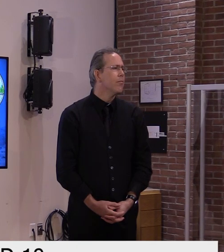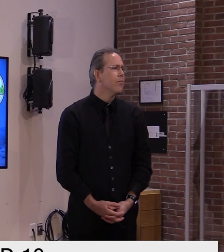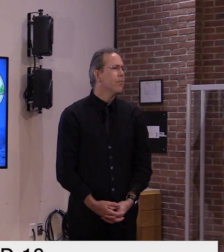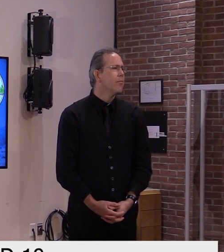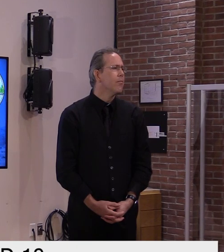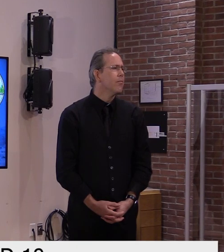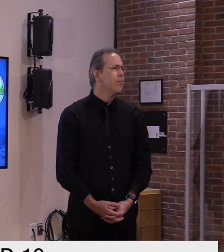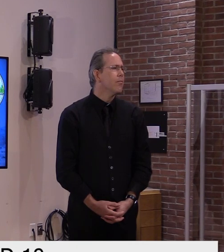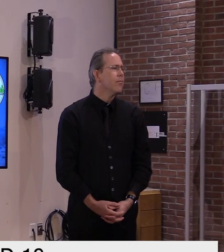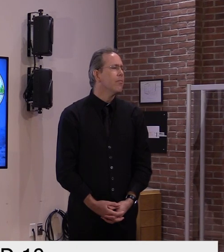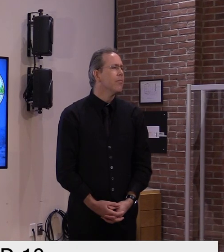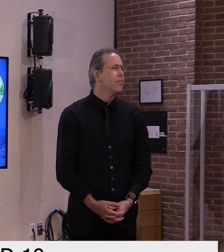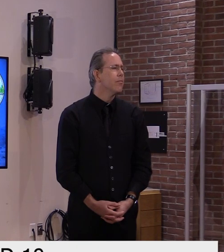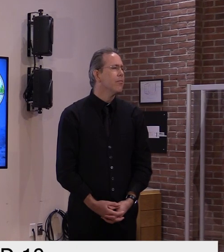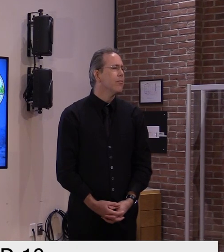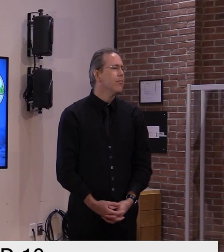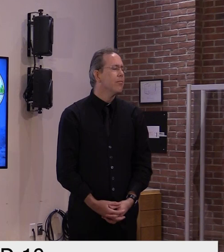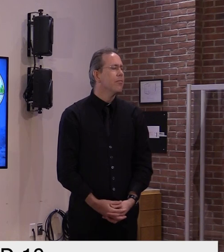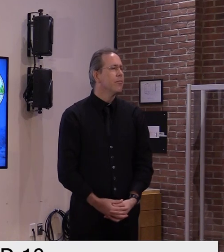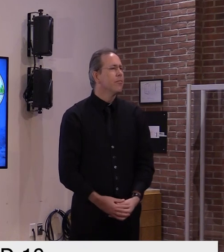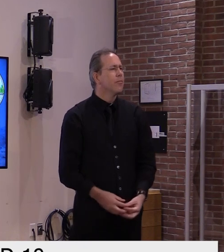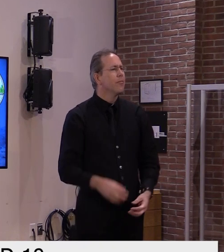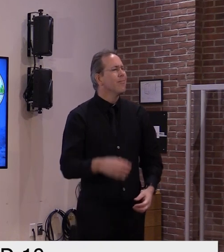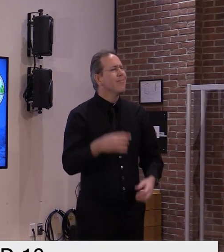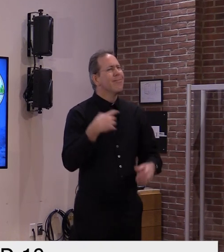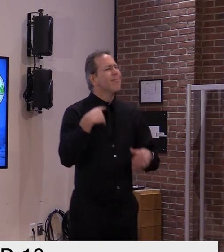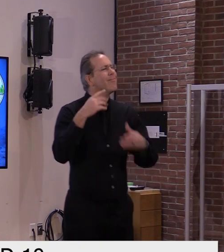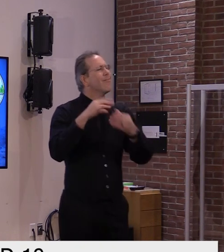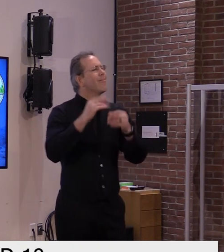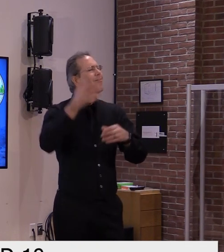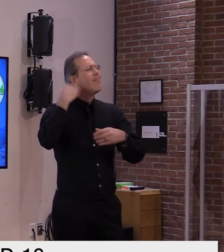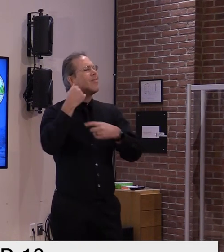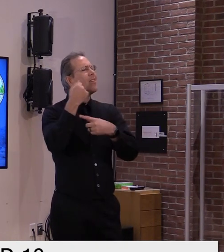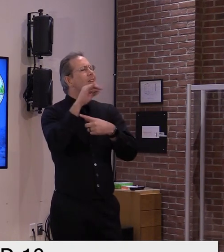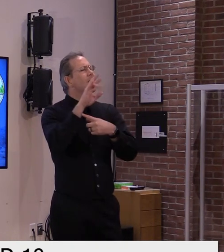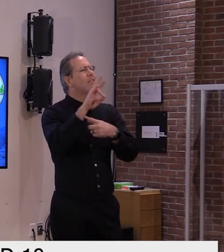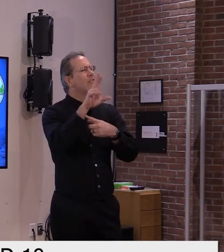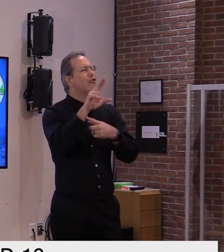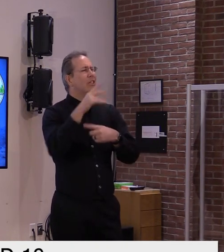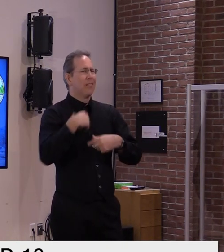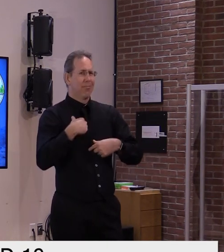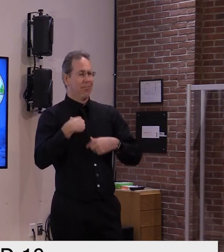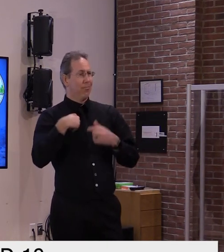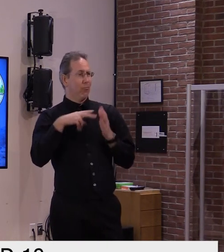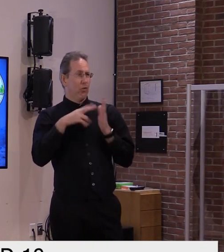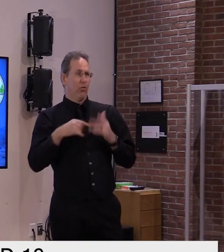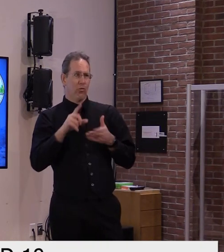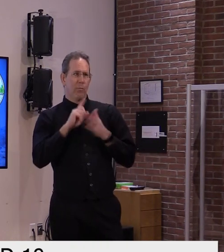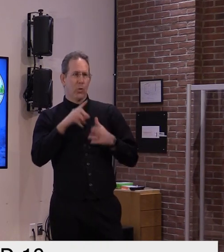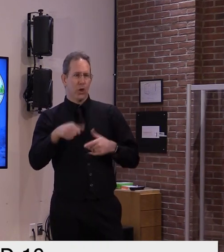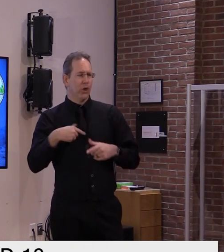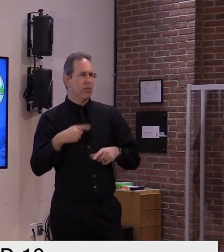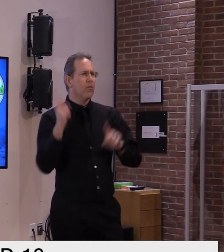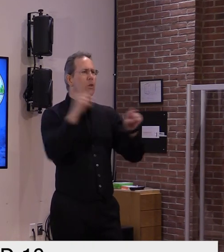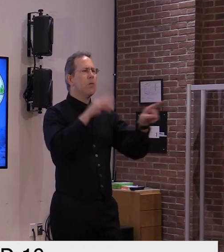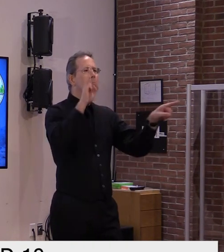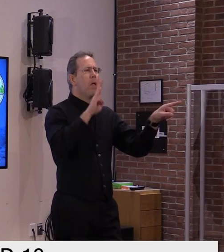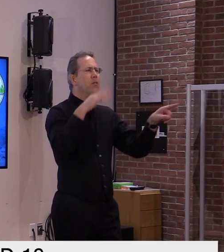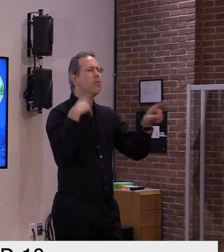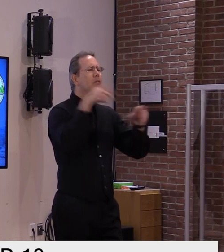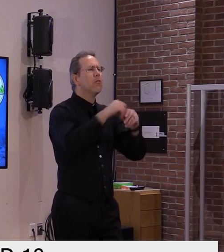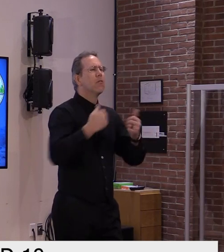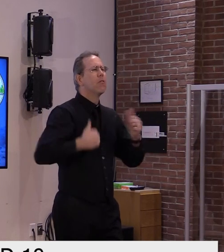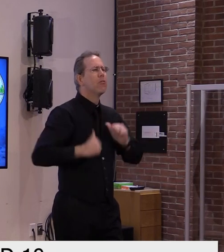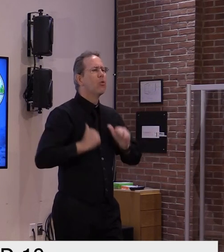mean, I watched that whole rally and that they held, and